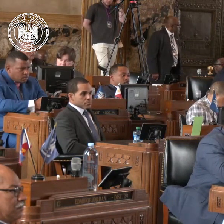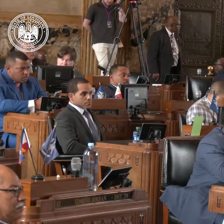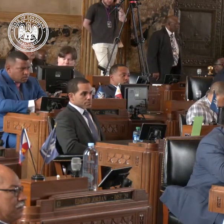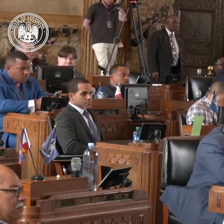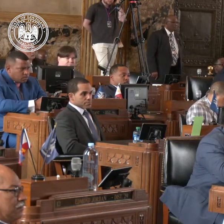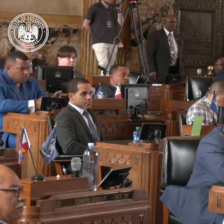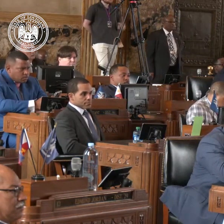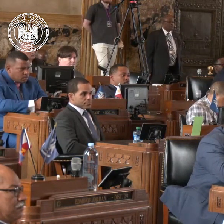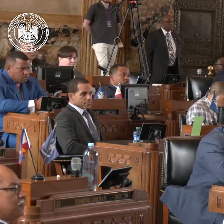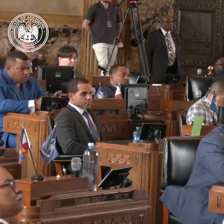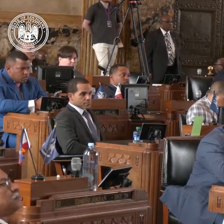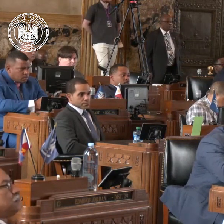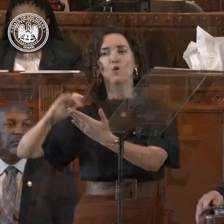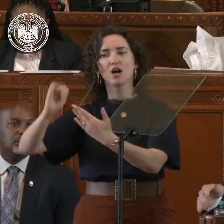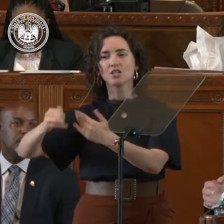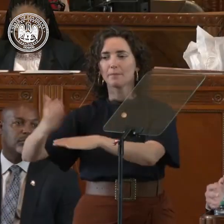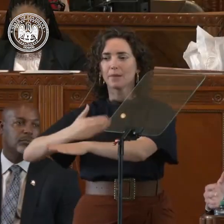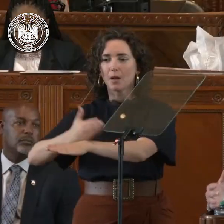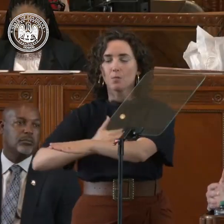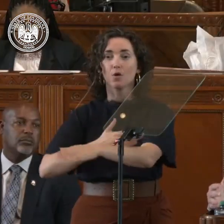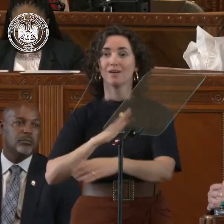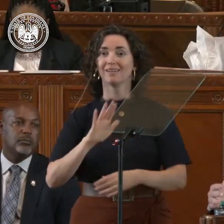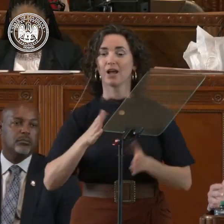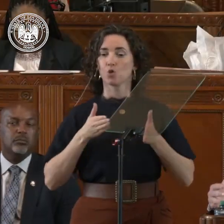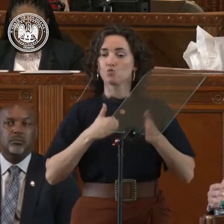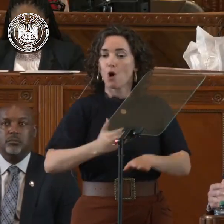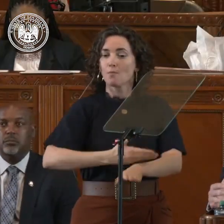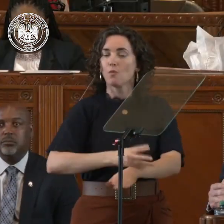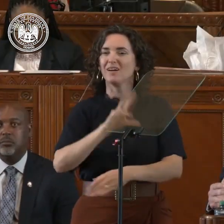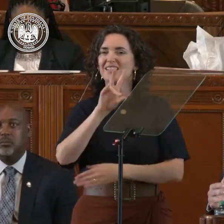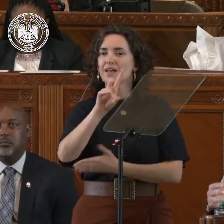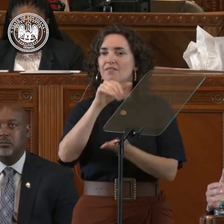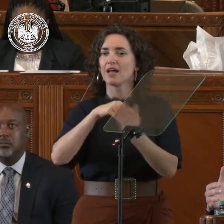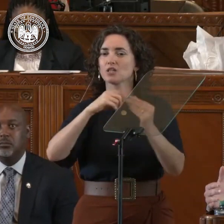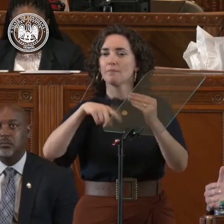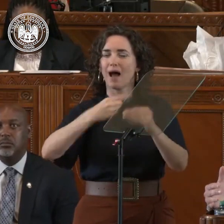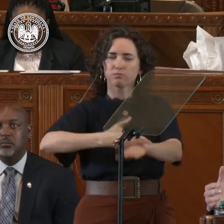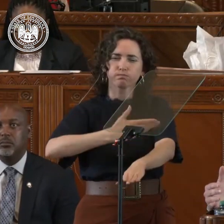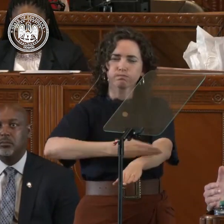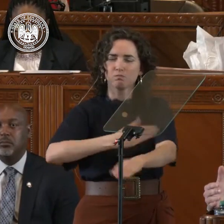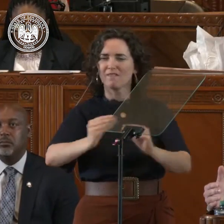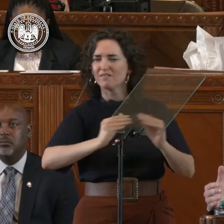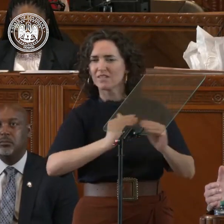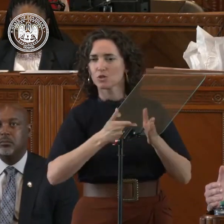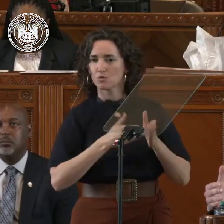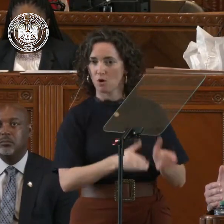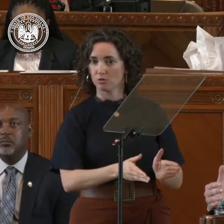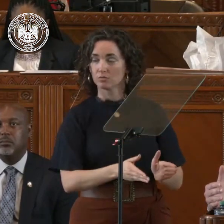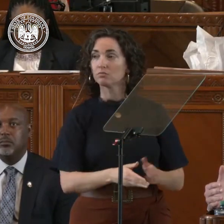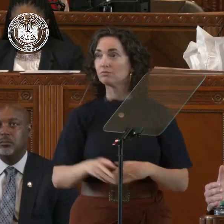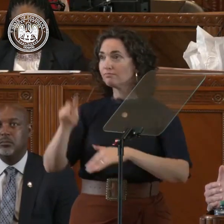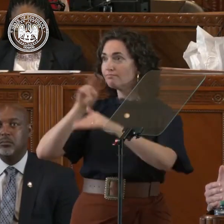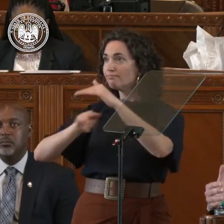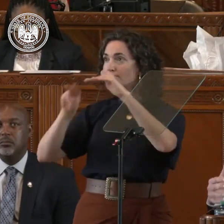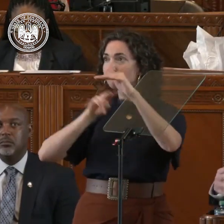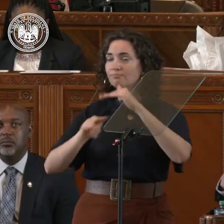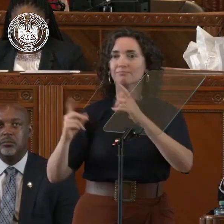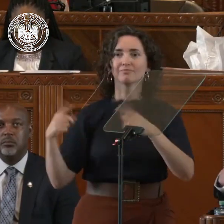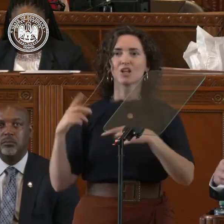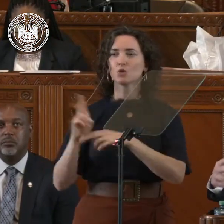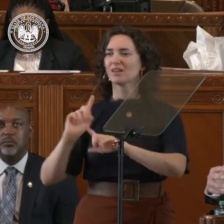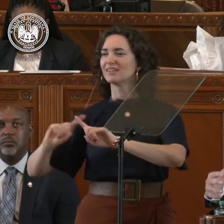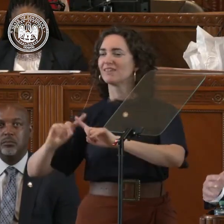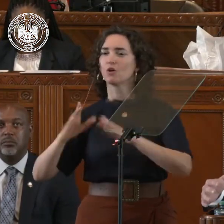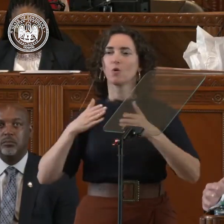miles of road improvements. In order to bring long-awaited projects to fruition, we have utilized innovative mechanisms like